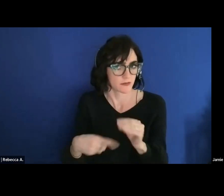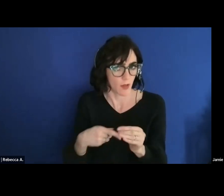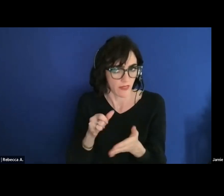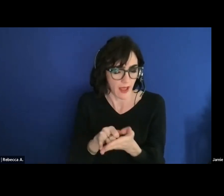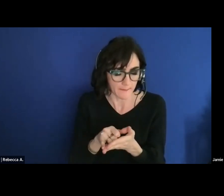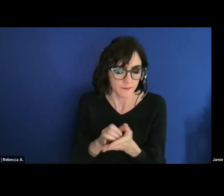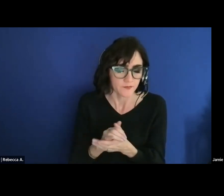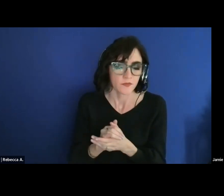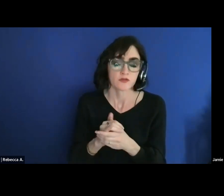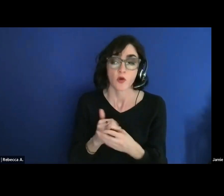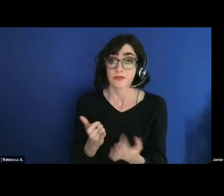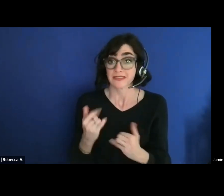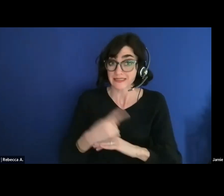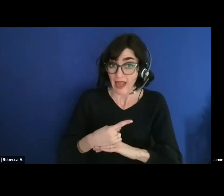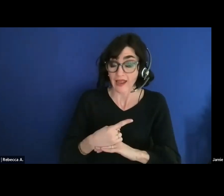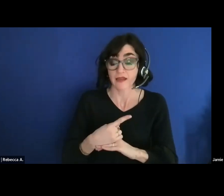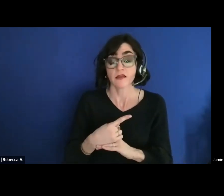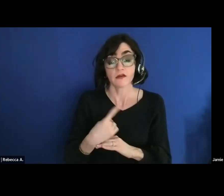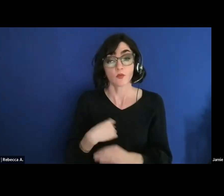conversation today to address